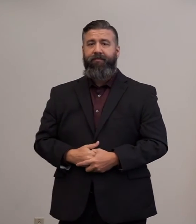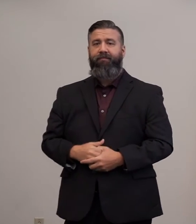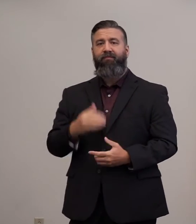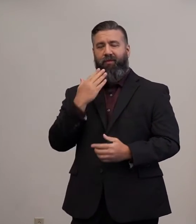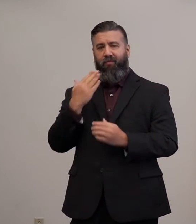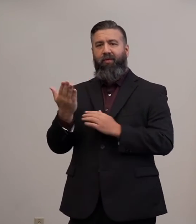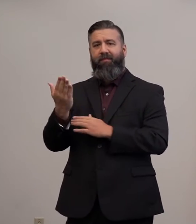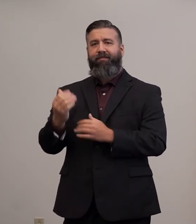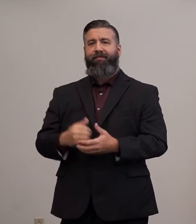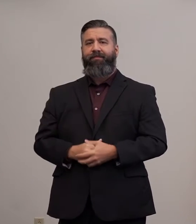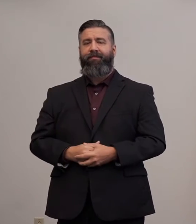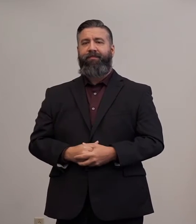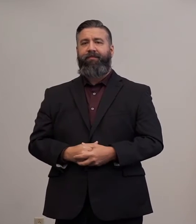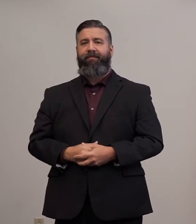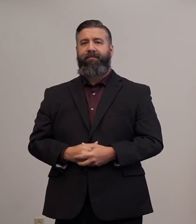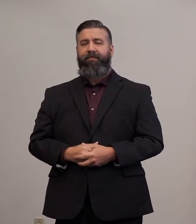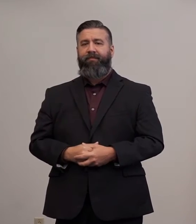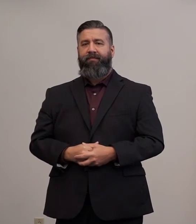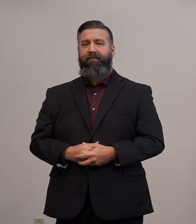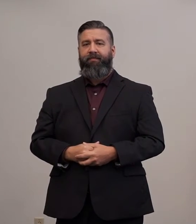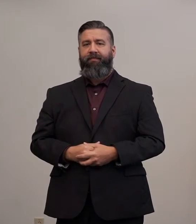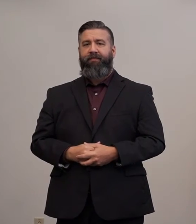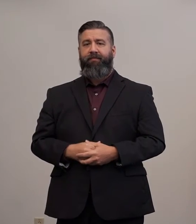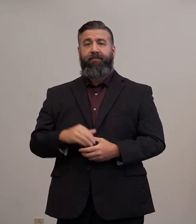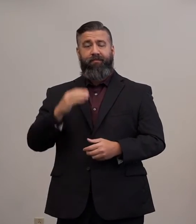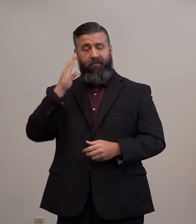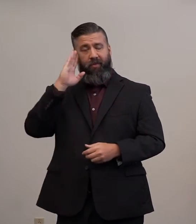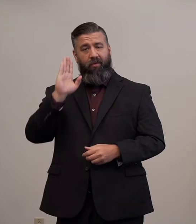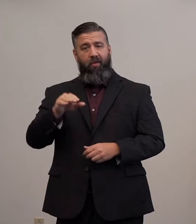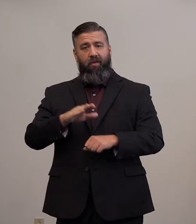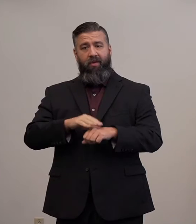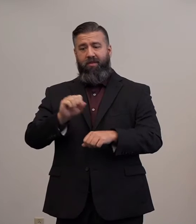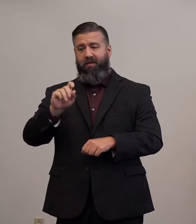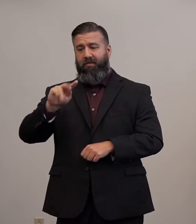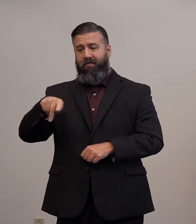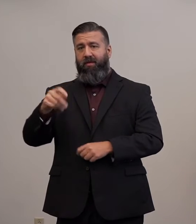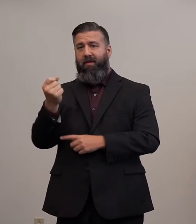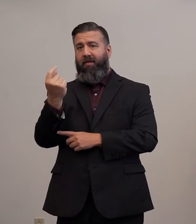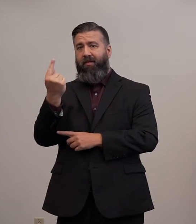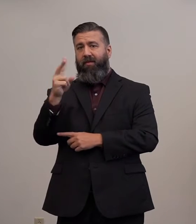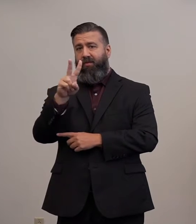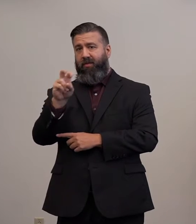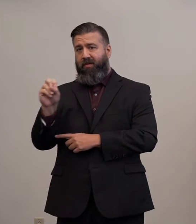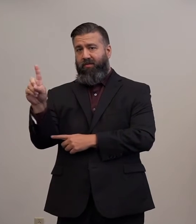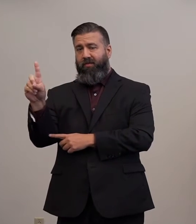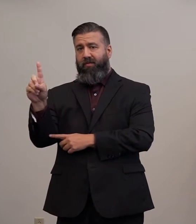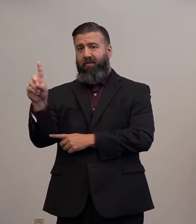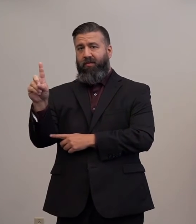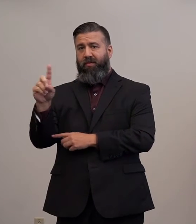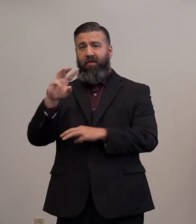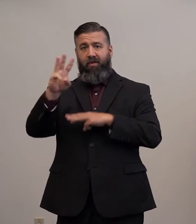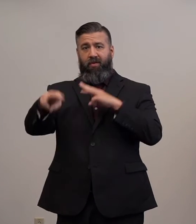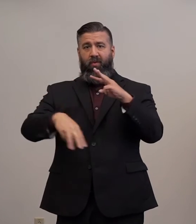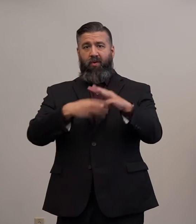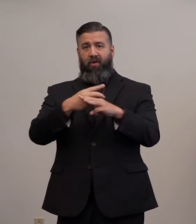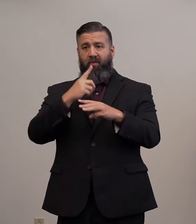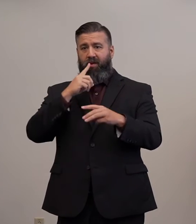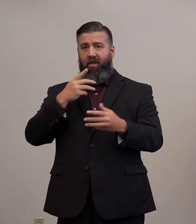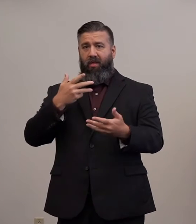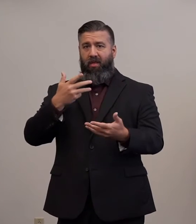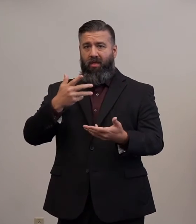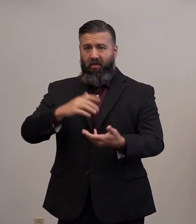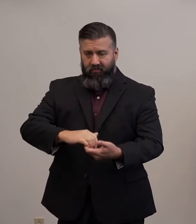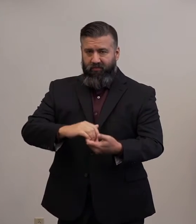Good morning. You know, on September the 11th, 2001, this world pretty much came to a